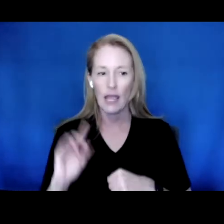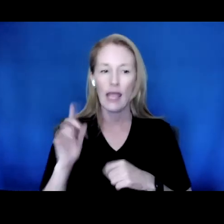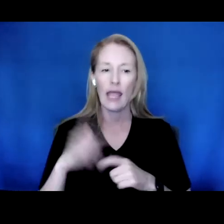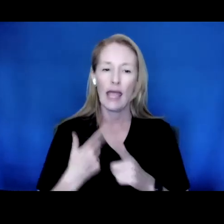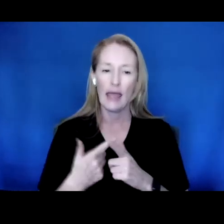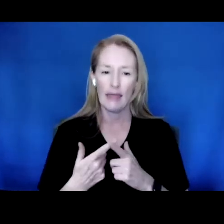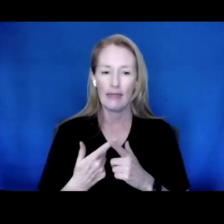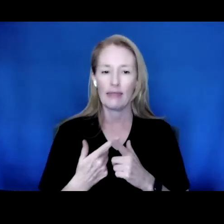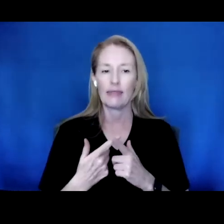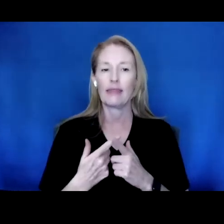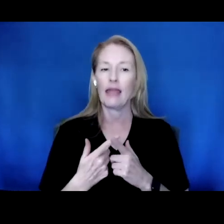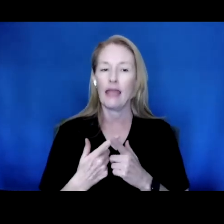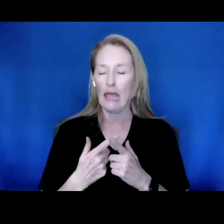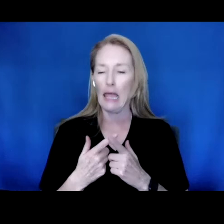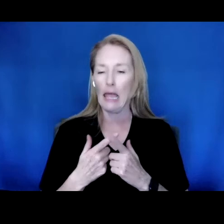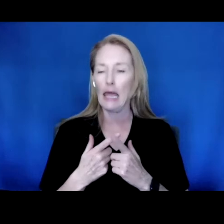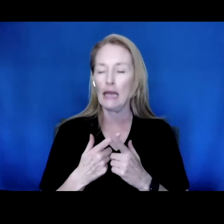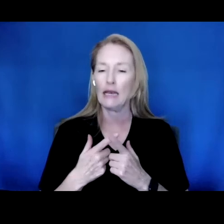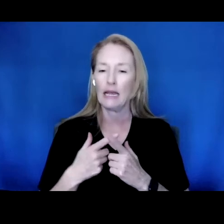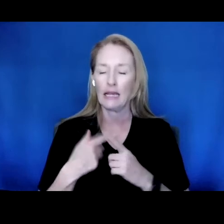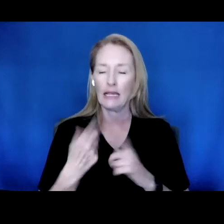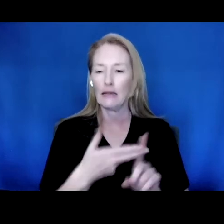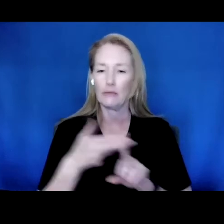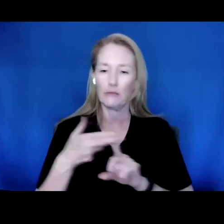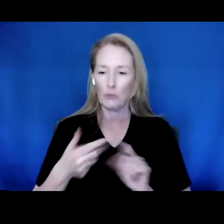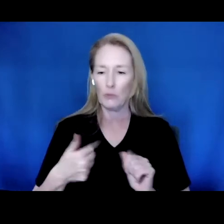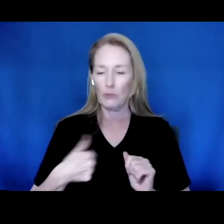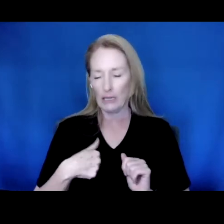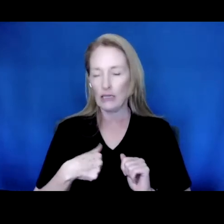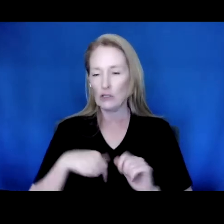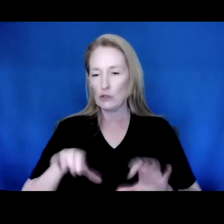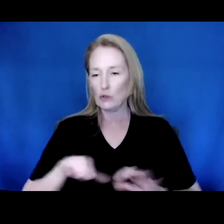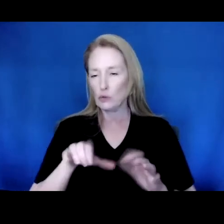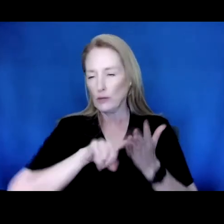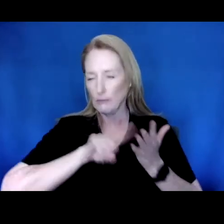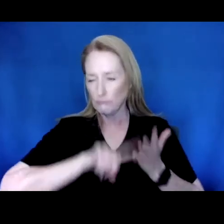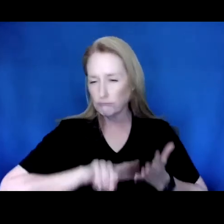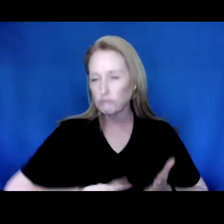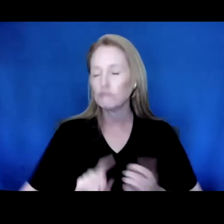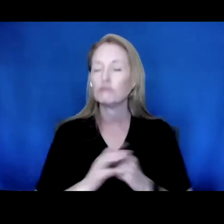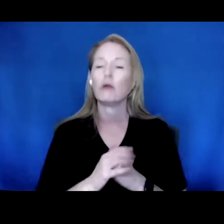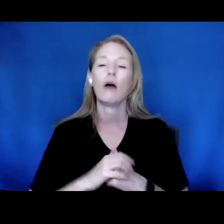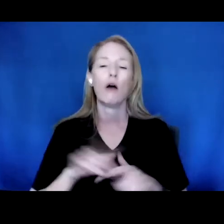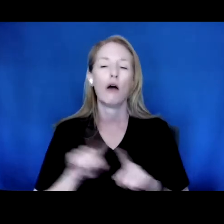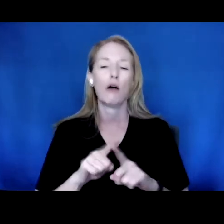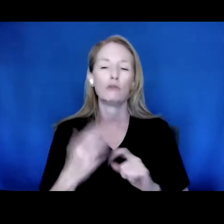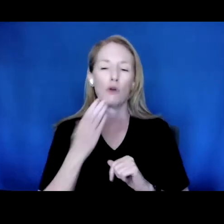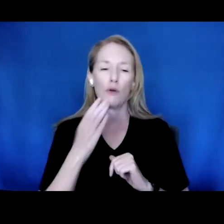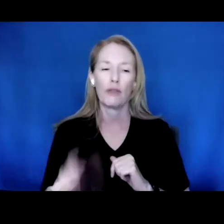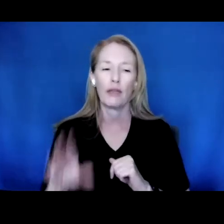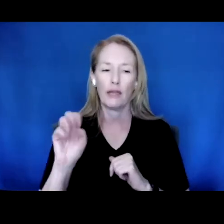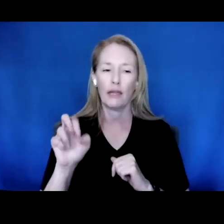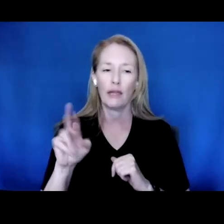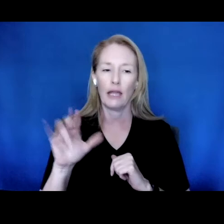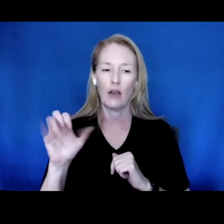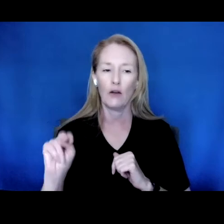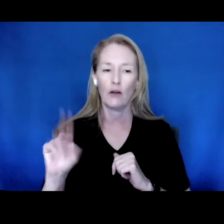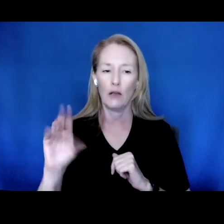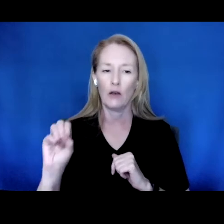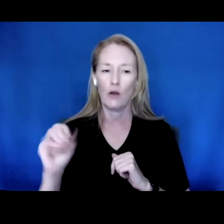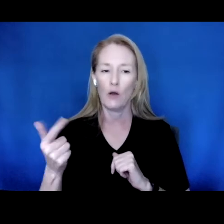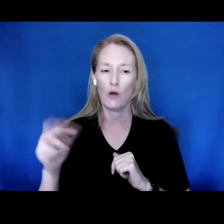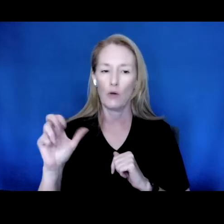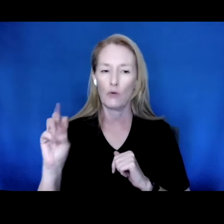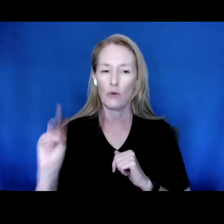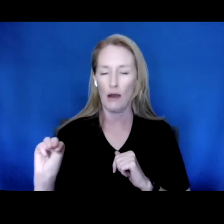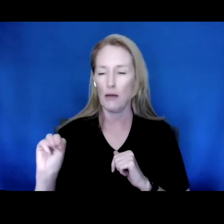analysis with his guidance. I'd also like to thank Erin Ogram, who is an epidemiologist within the Bureau of Public